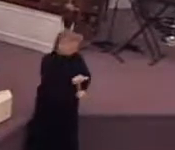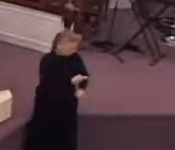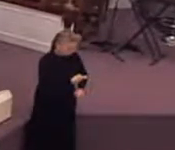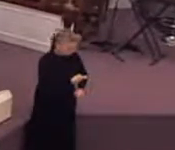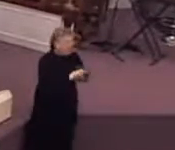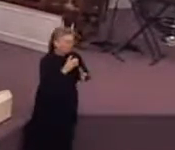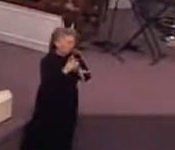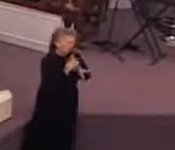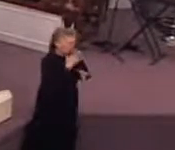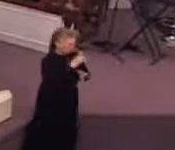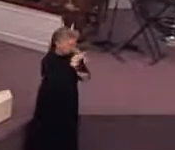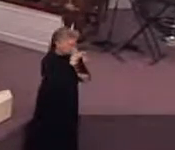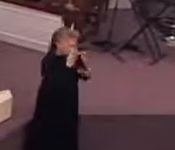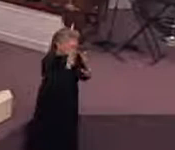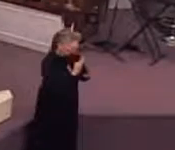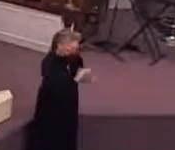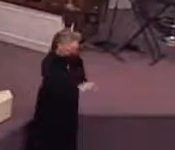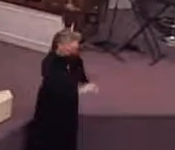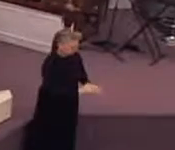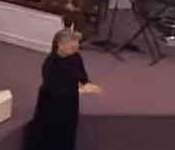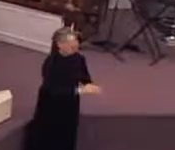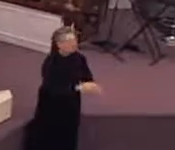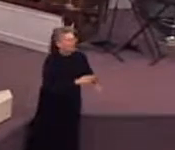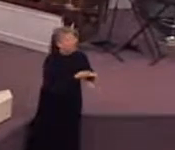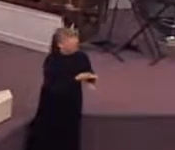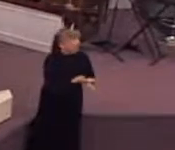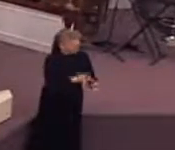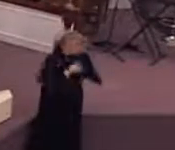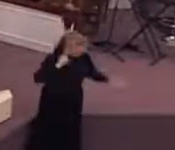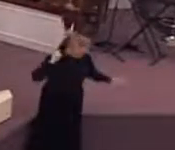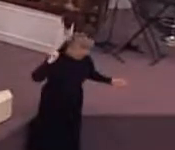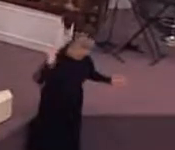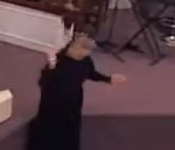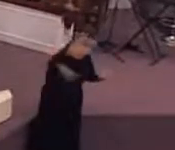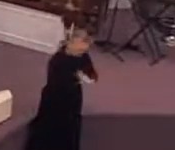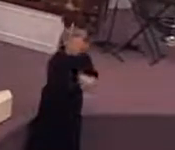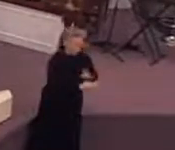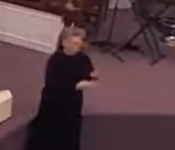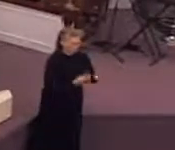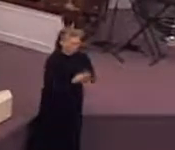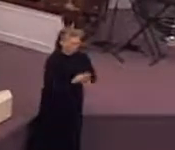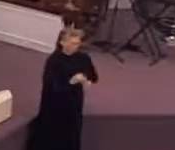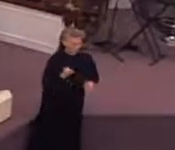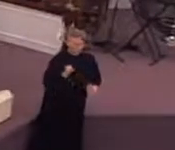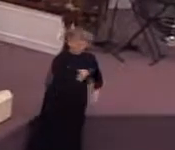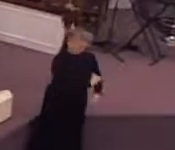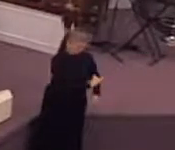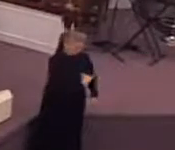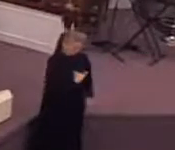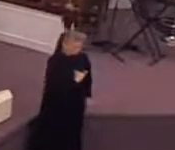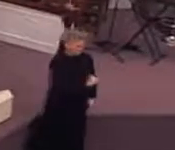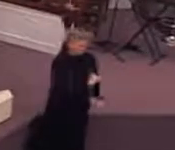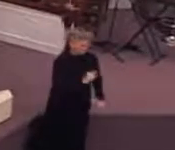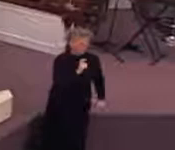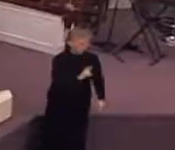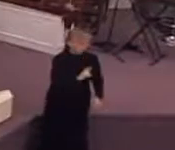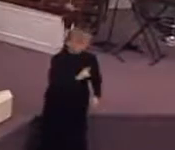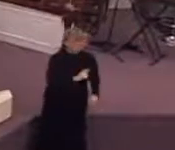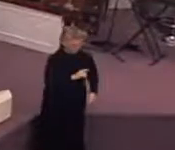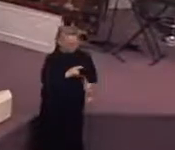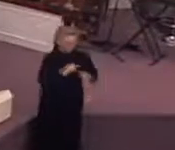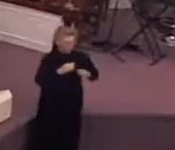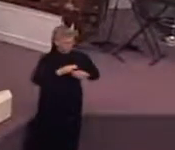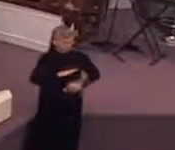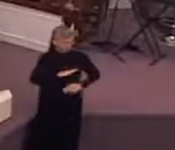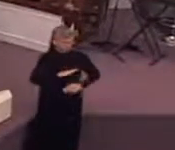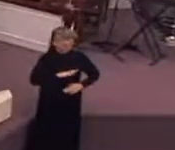turned their world upside down. We have the same mandate. We have got to turn our world upside down. We've got to fulfill the